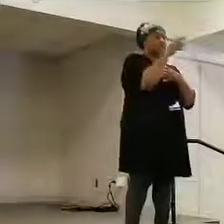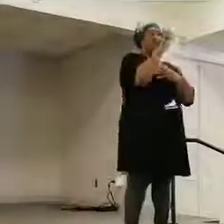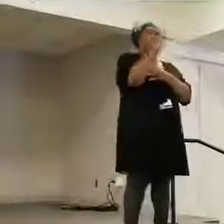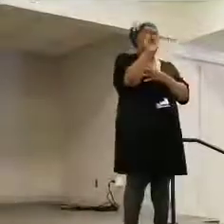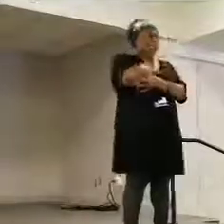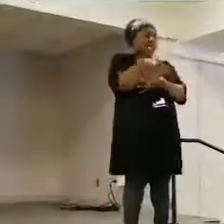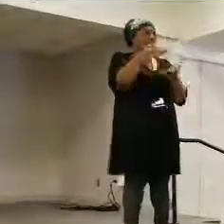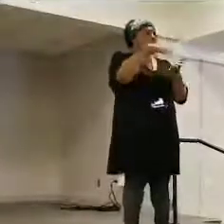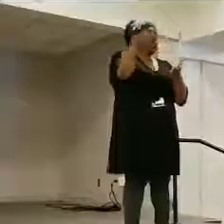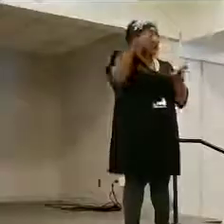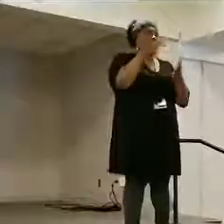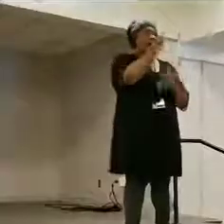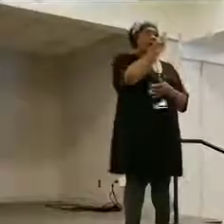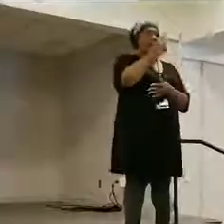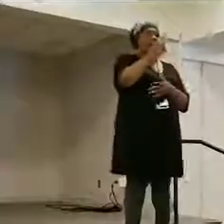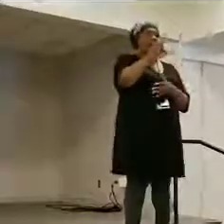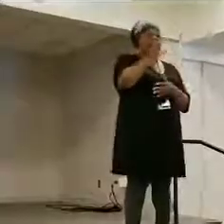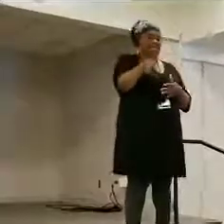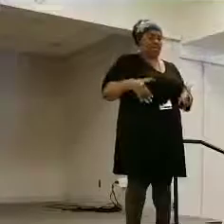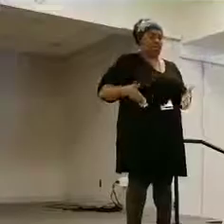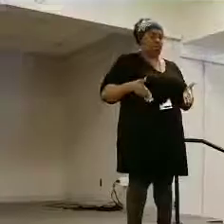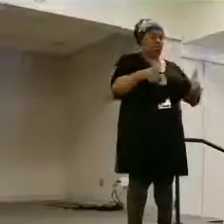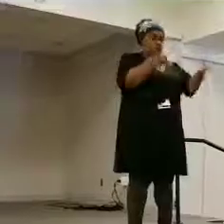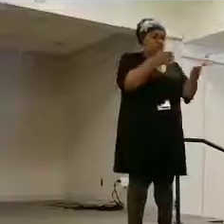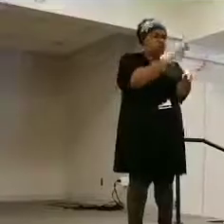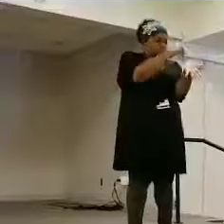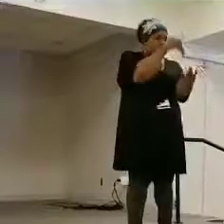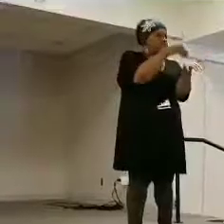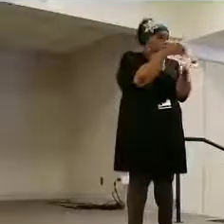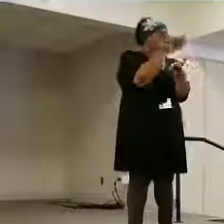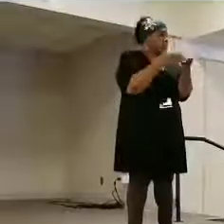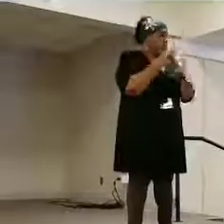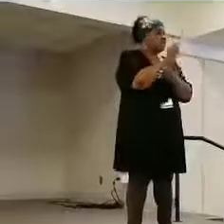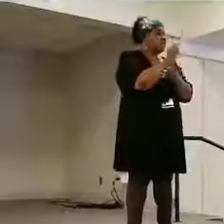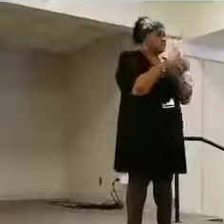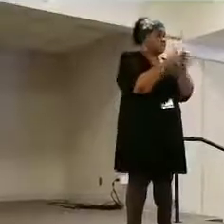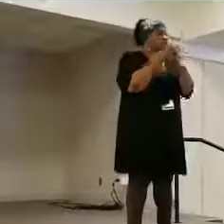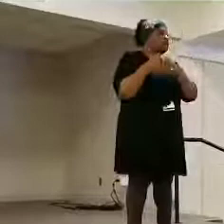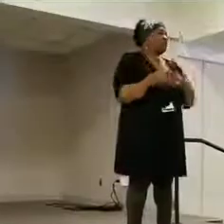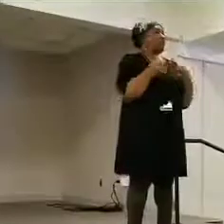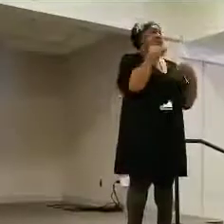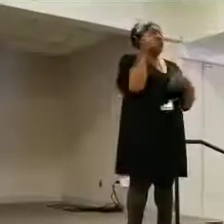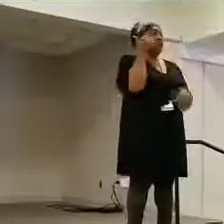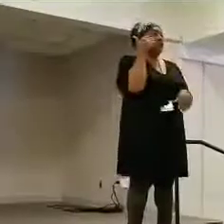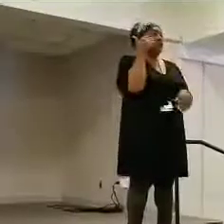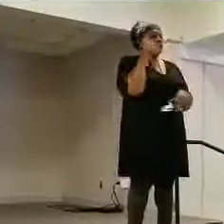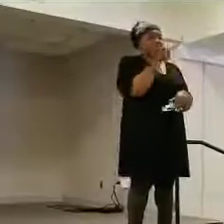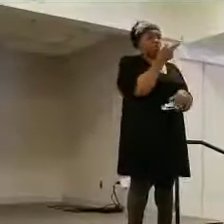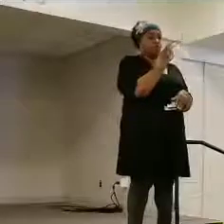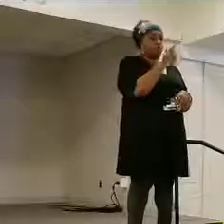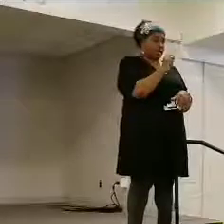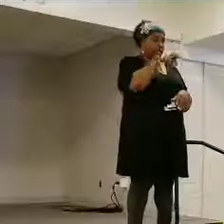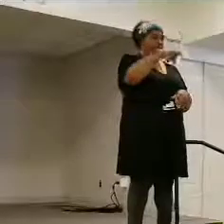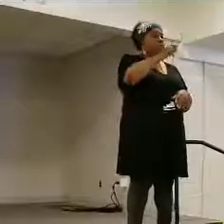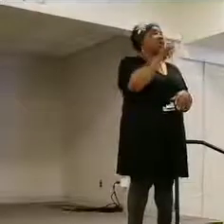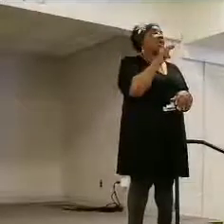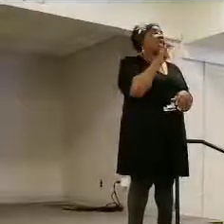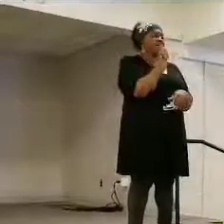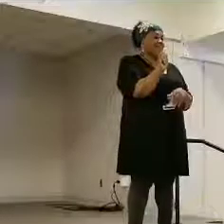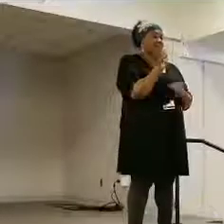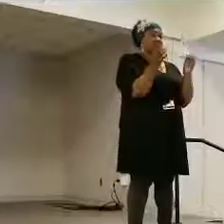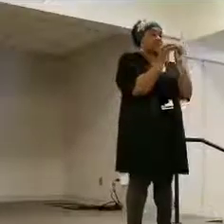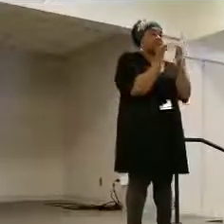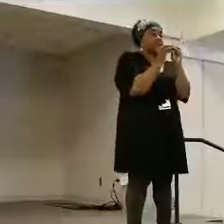Alley, which is the central region of the United States, better known as the Great Plains.